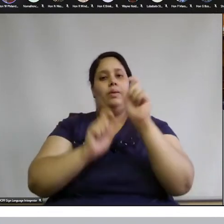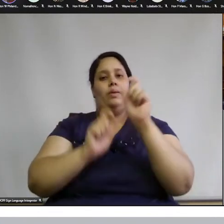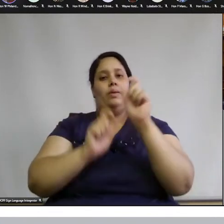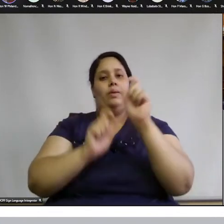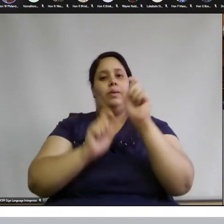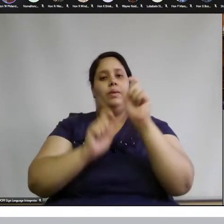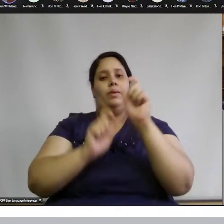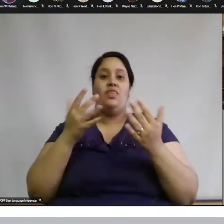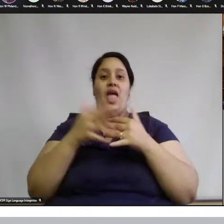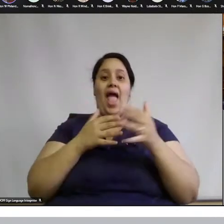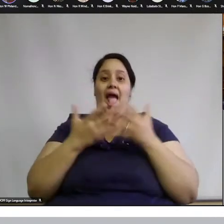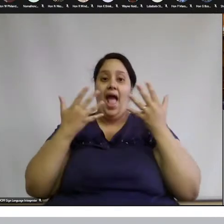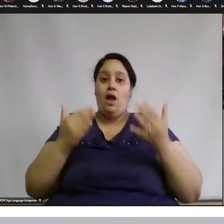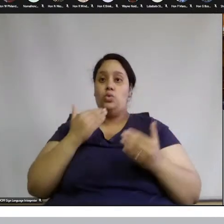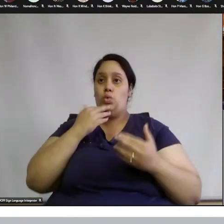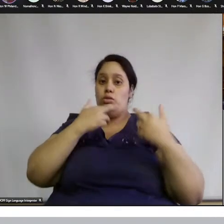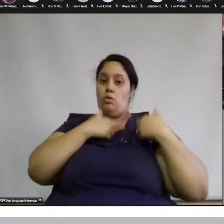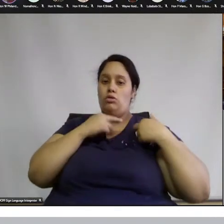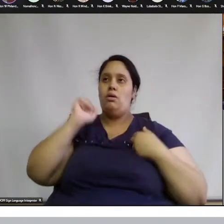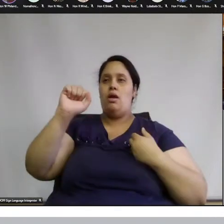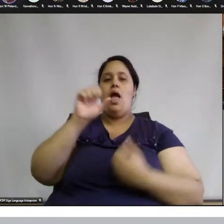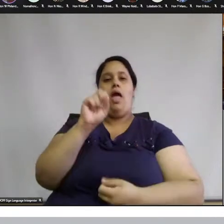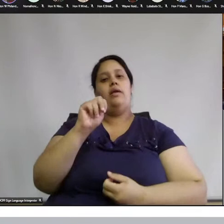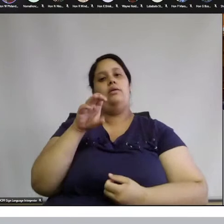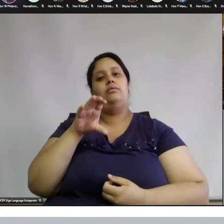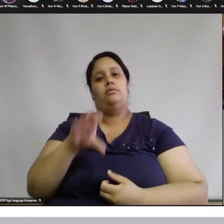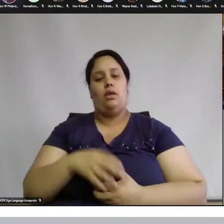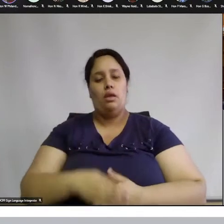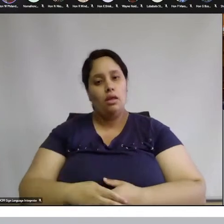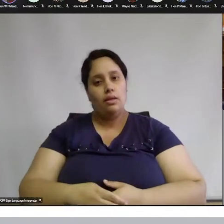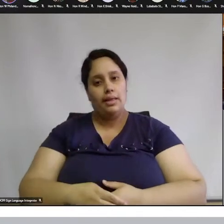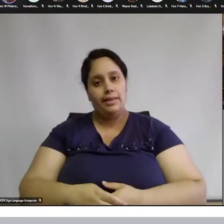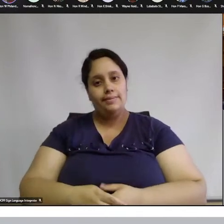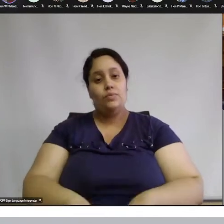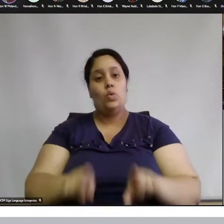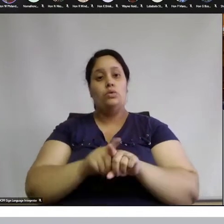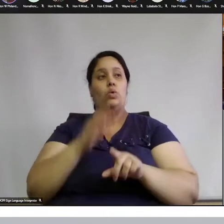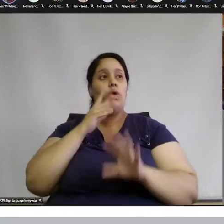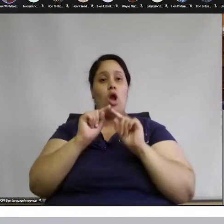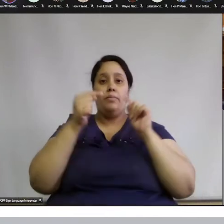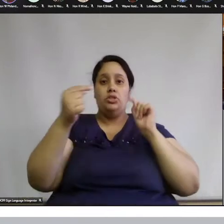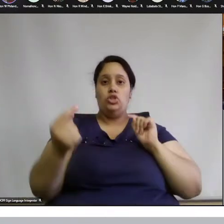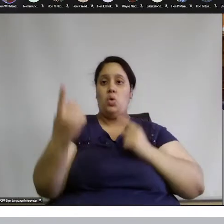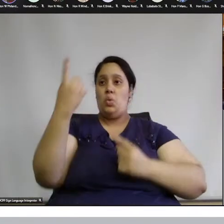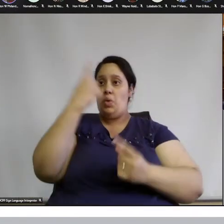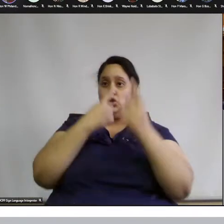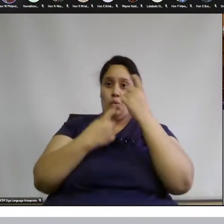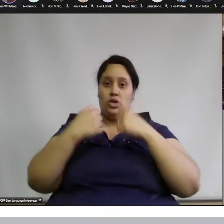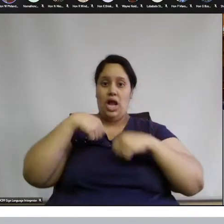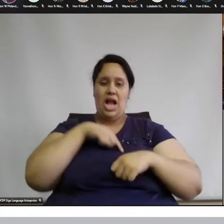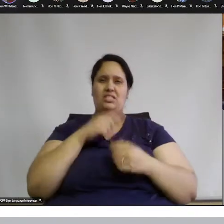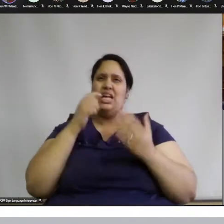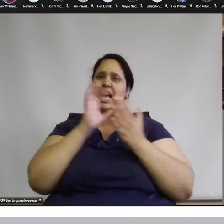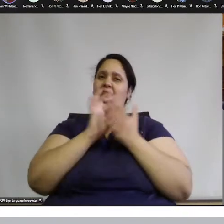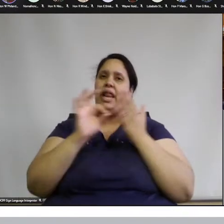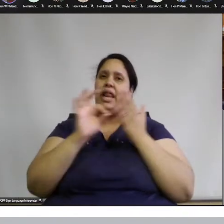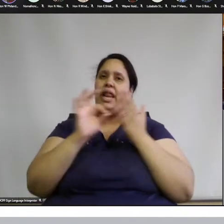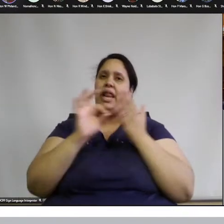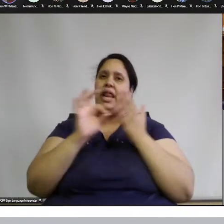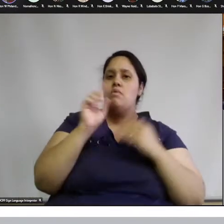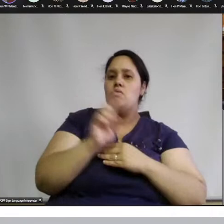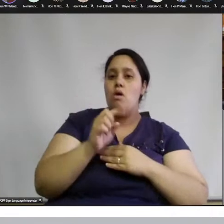the hands of the ANC. Deputy Speaker, so when the opposition questions what a clean audit means,